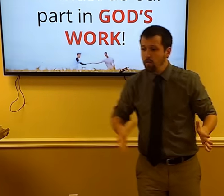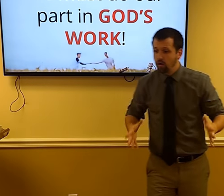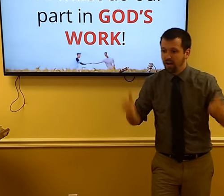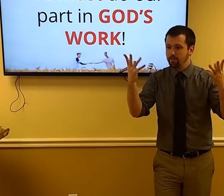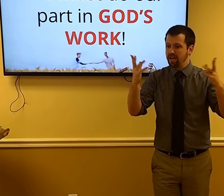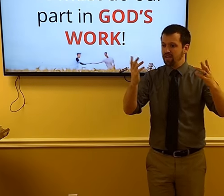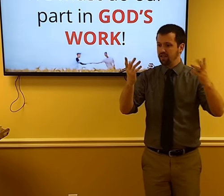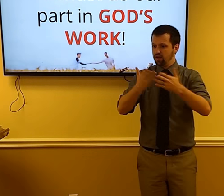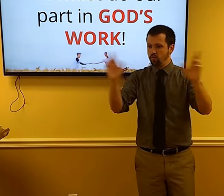farmers got many